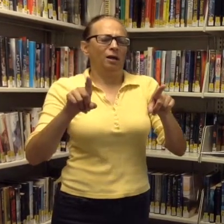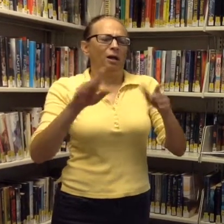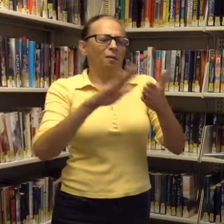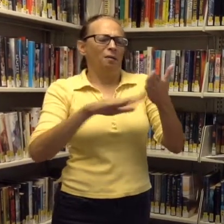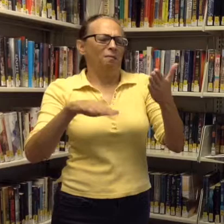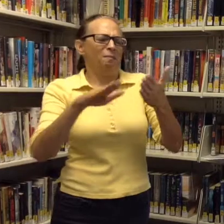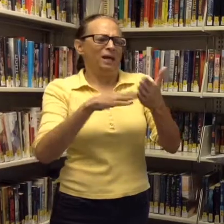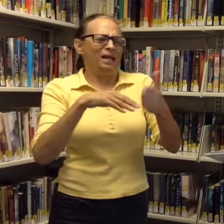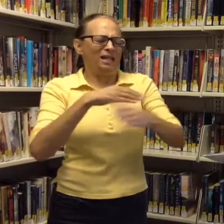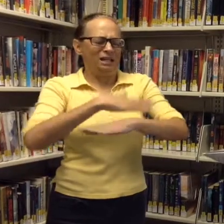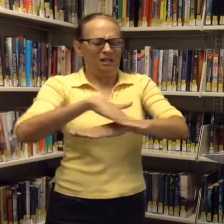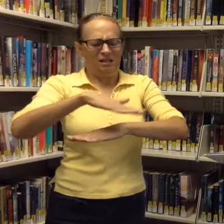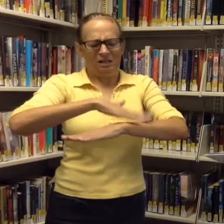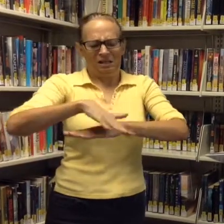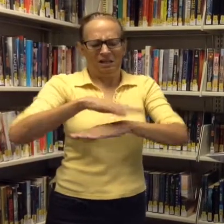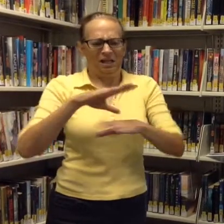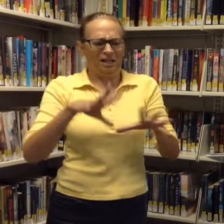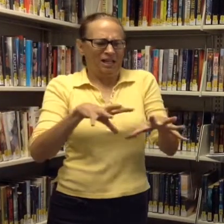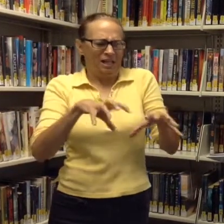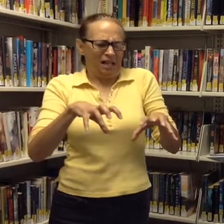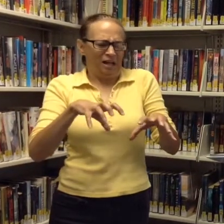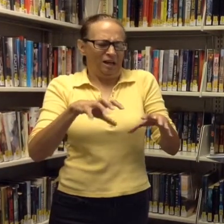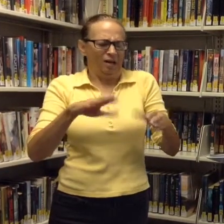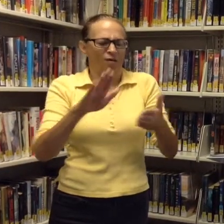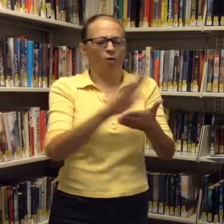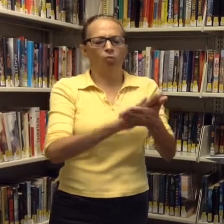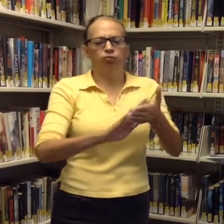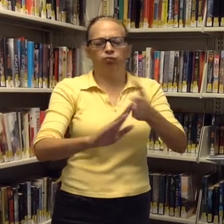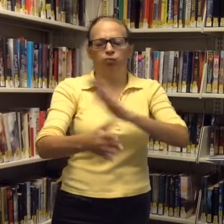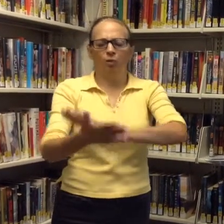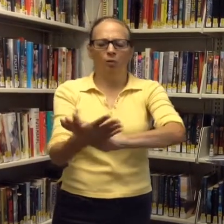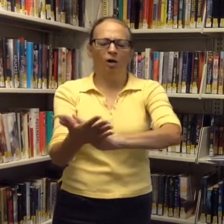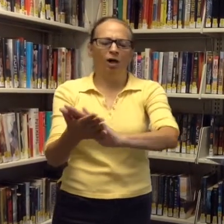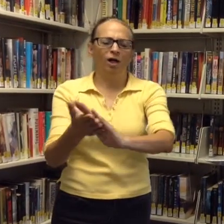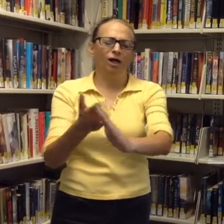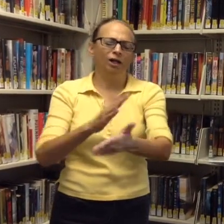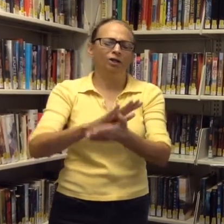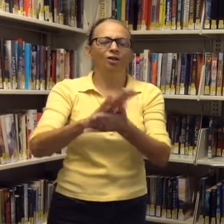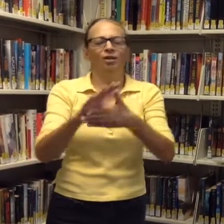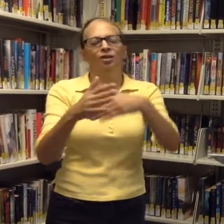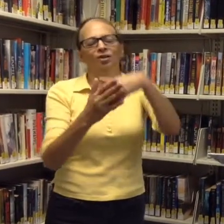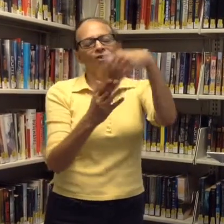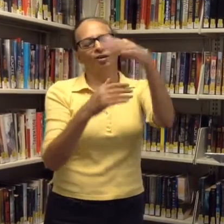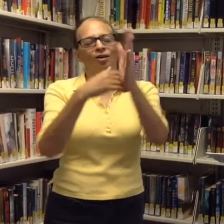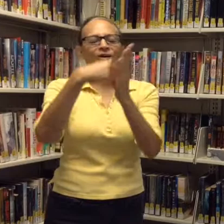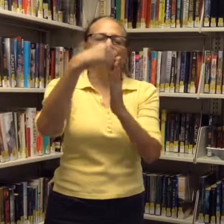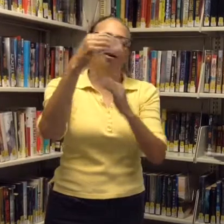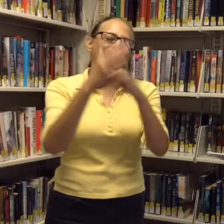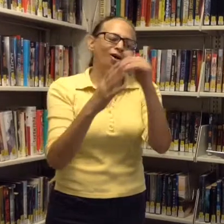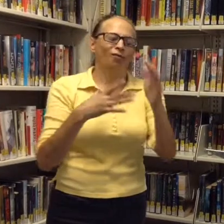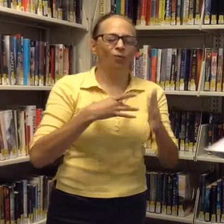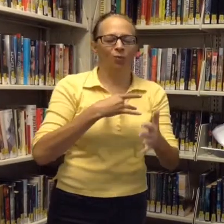stiff. So they washed themselves down to a nice soft white